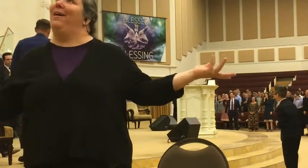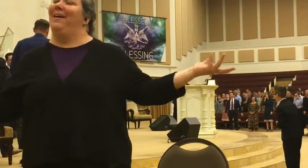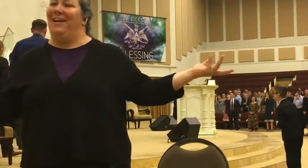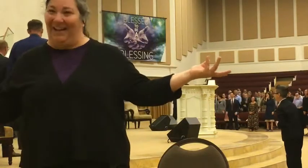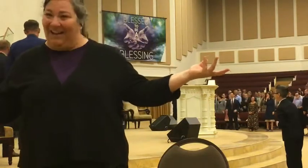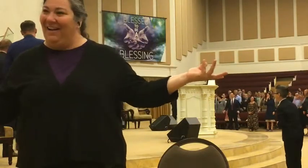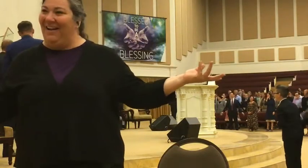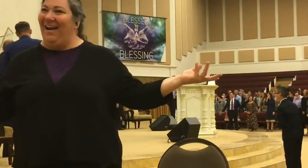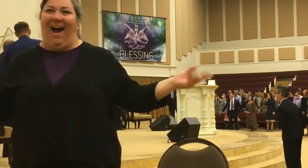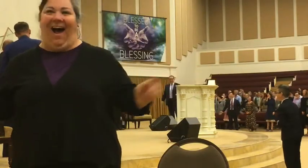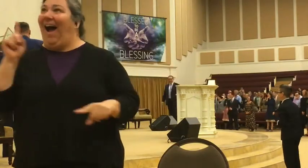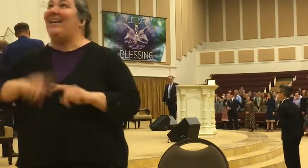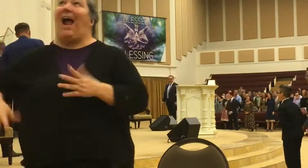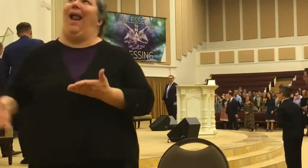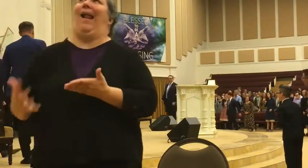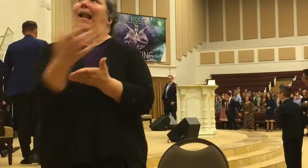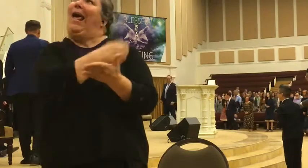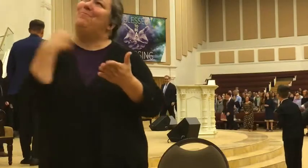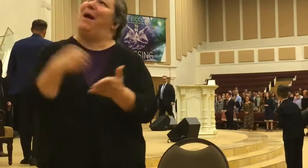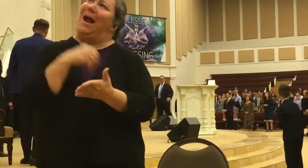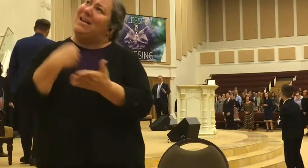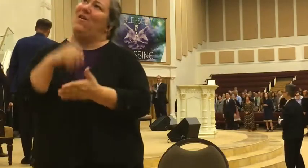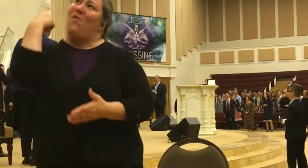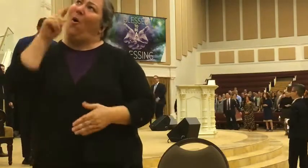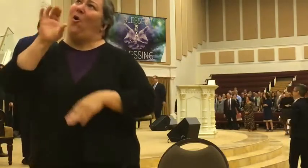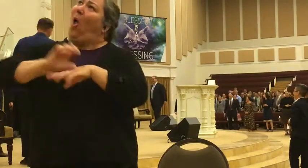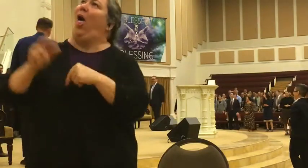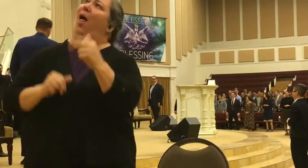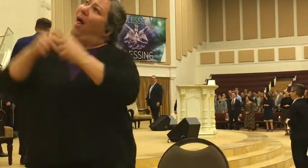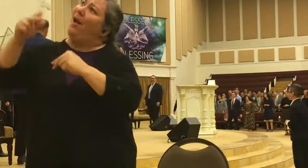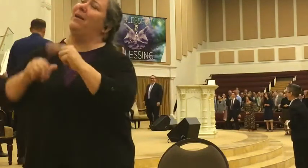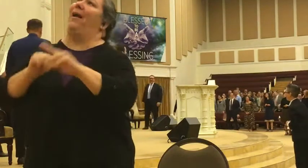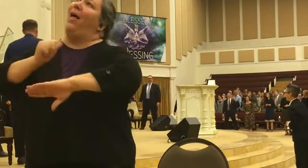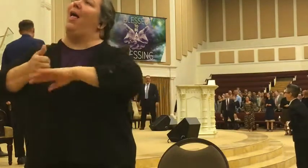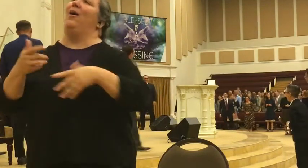We're not gonna be able to raise the money to get this building. You gotta heal this dude's foot.